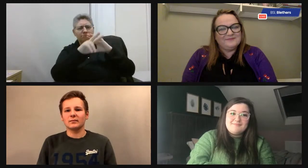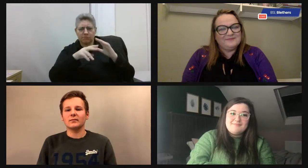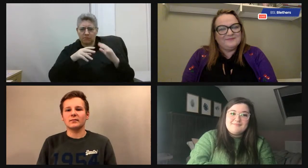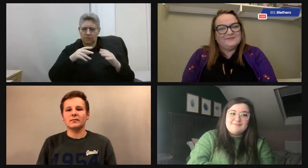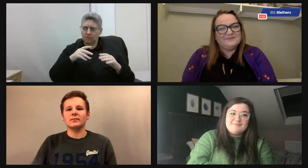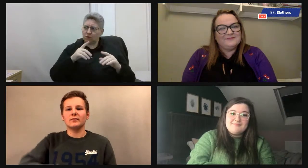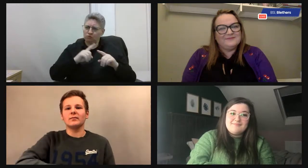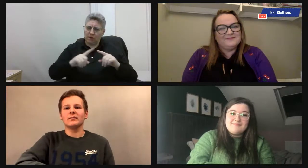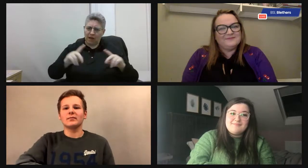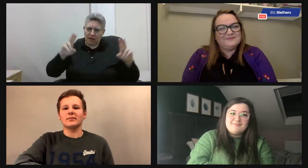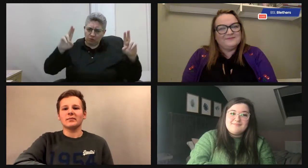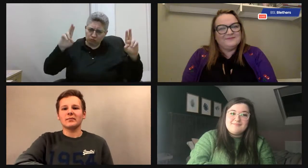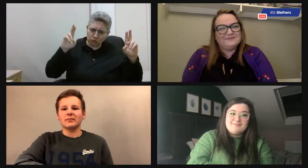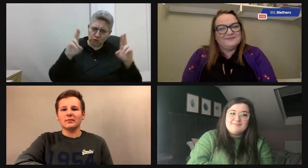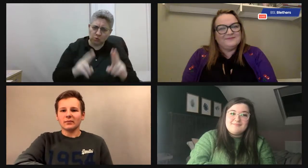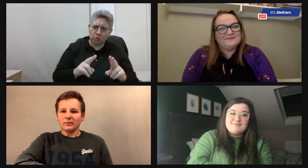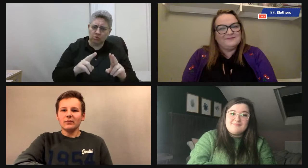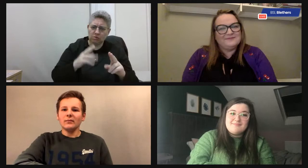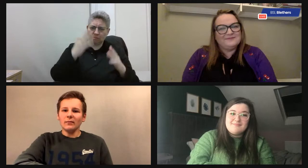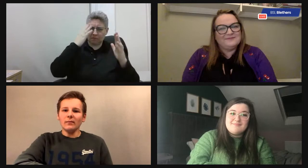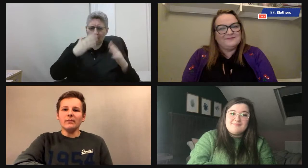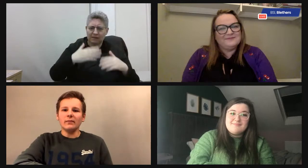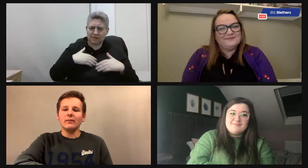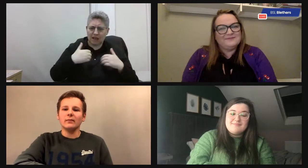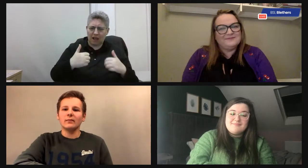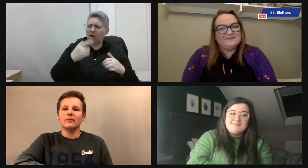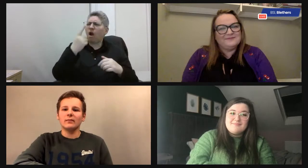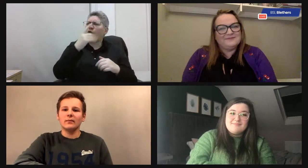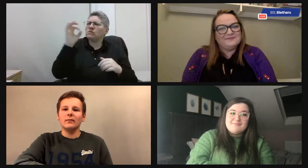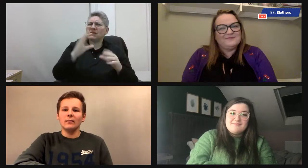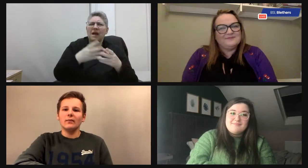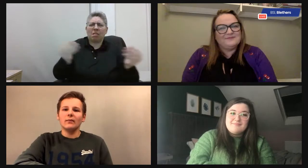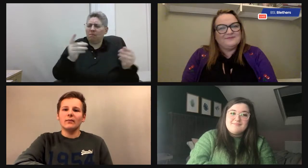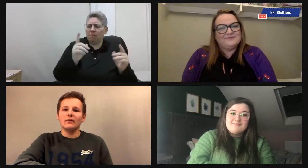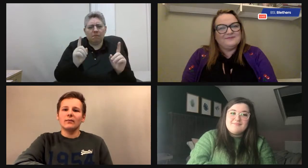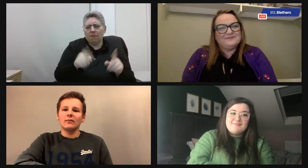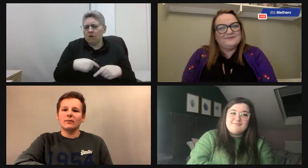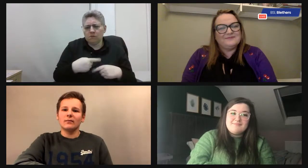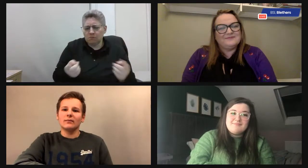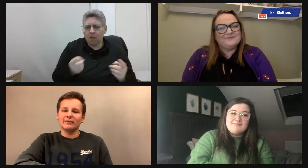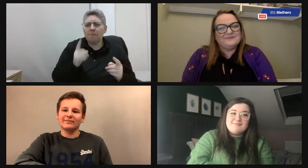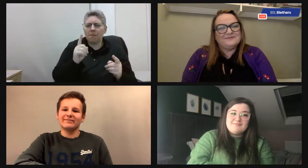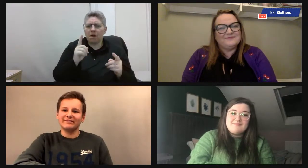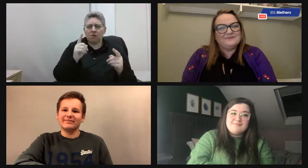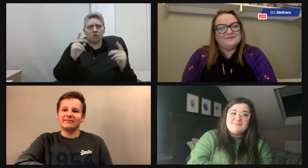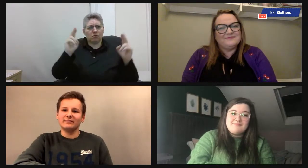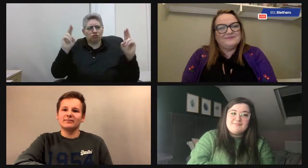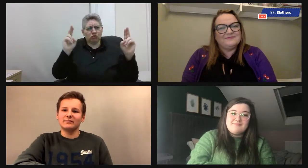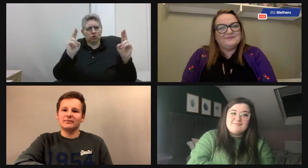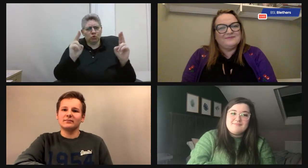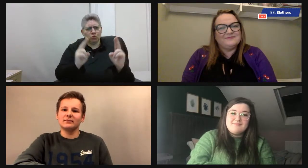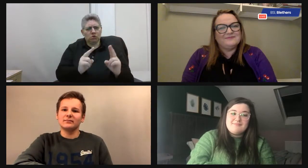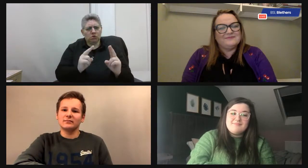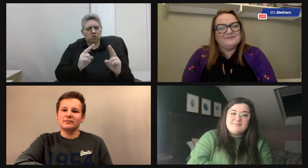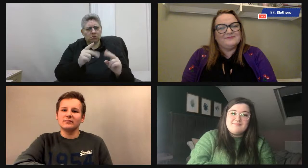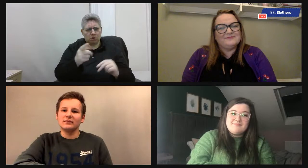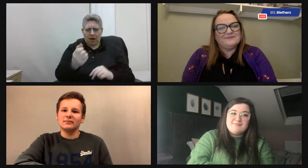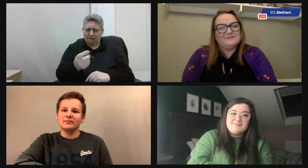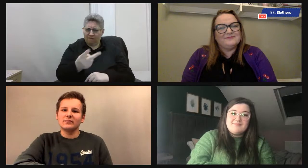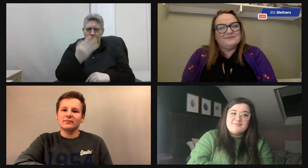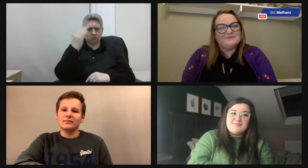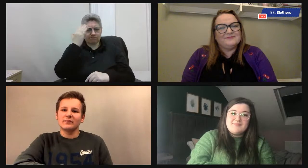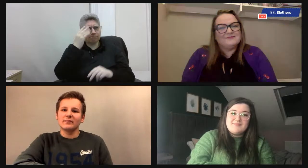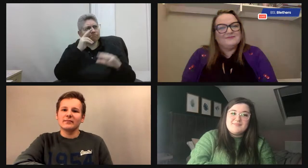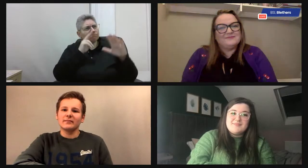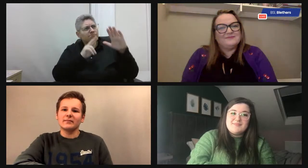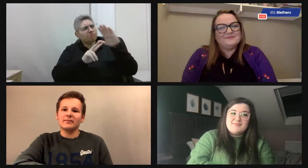but if you had a crystal ball to look into the future to reduce issues of mental health. I mean, obviously, these kinds of things are never